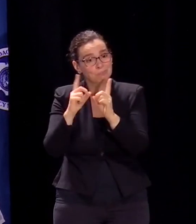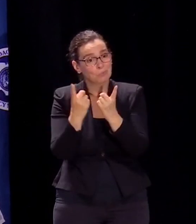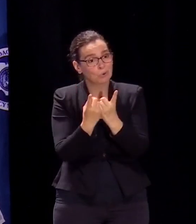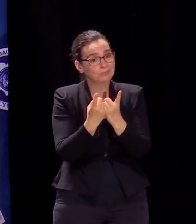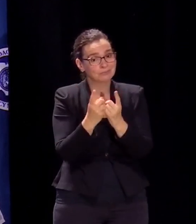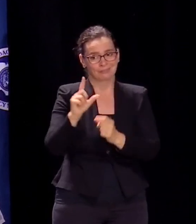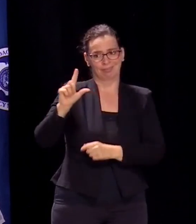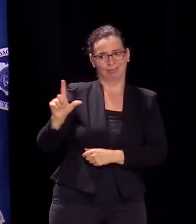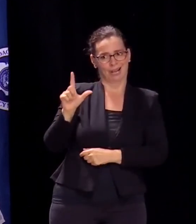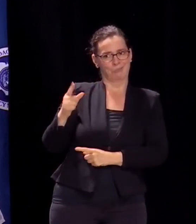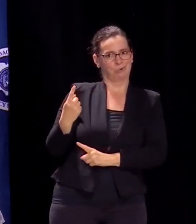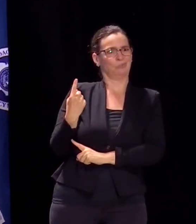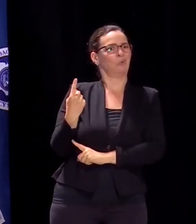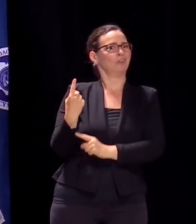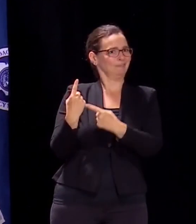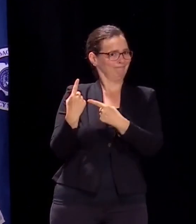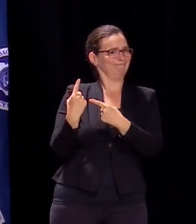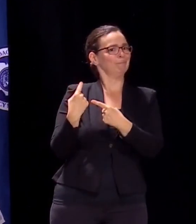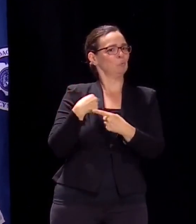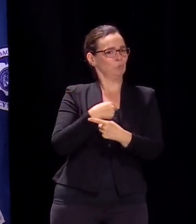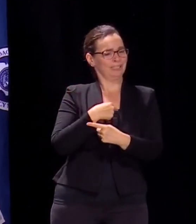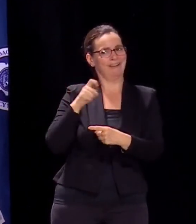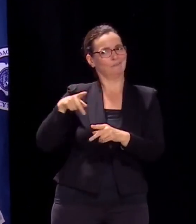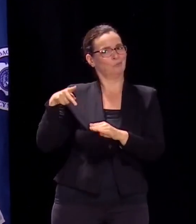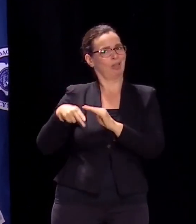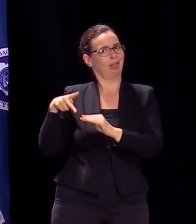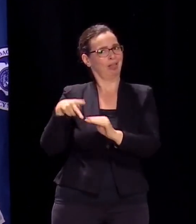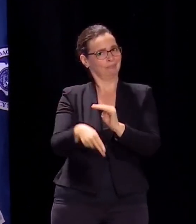probably two weeks, a lot of these things